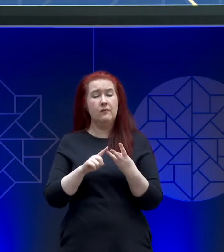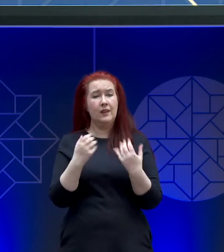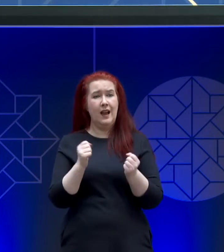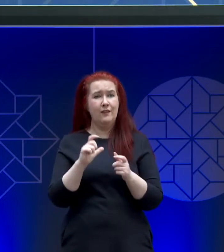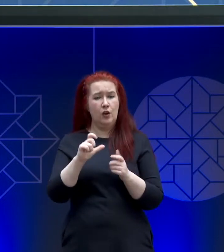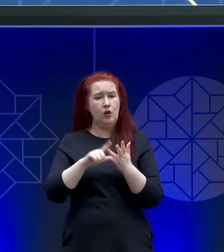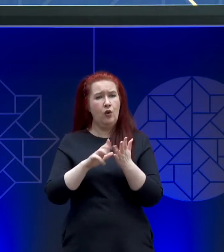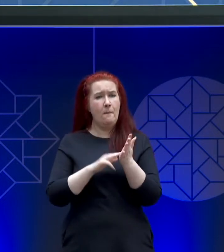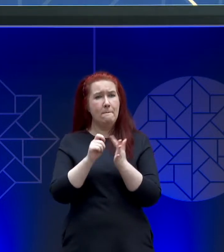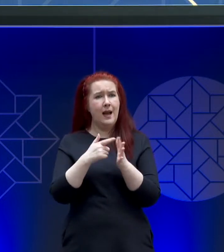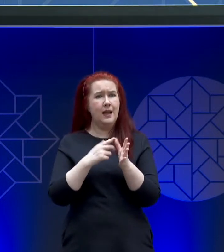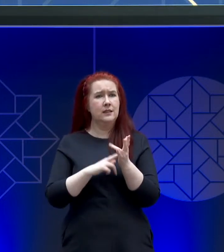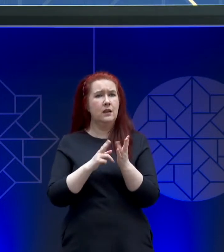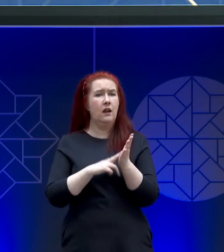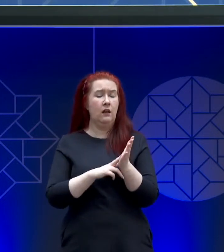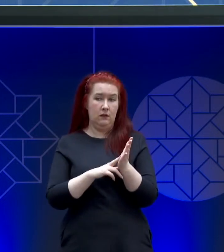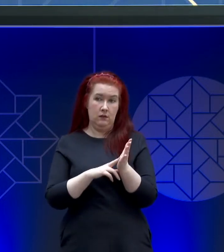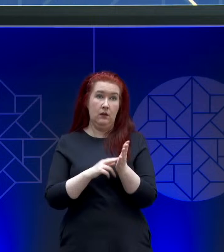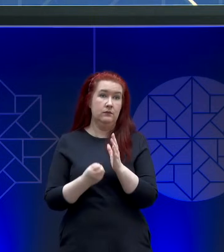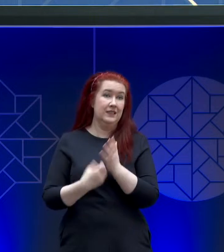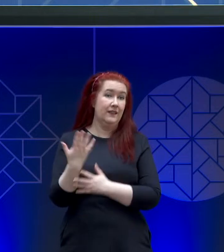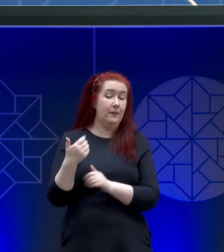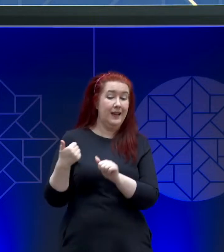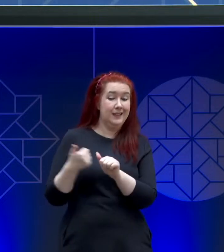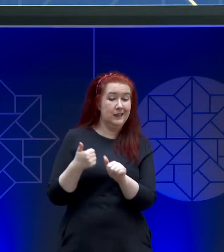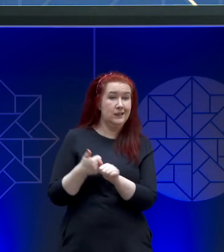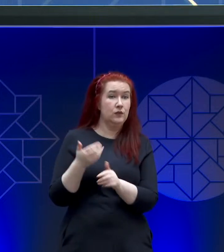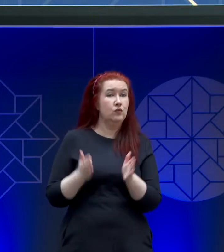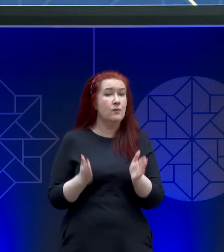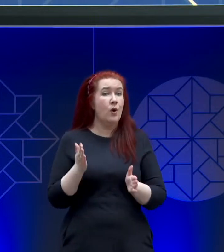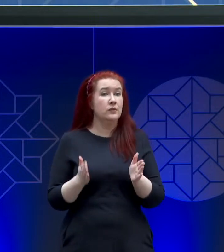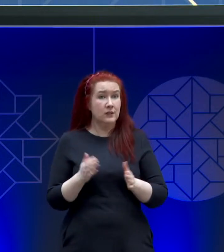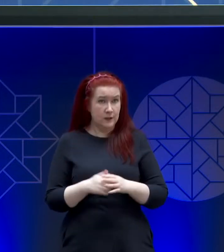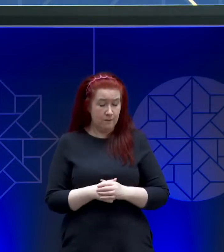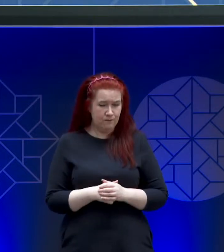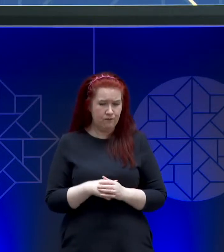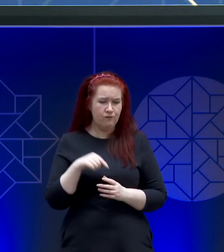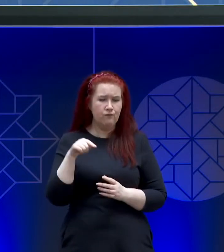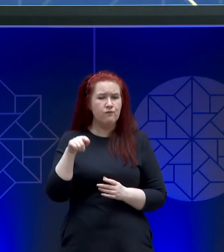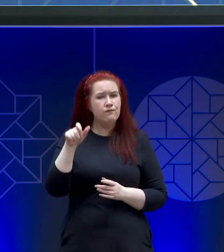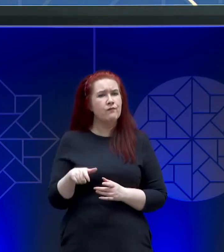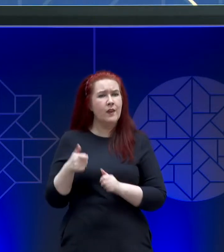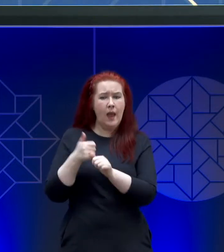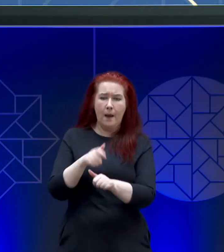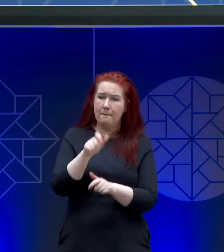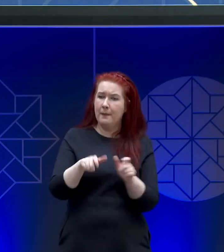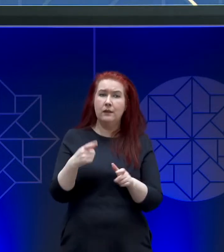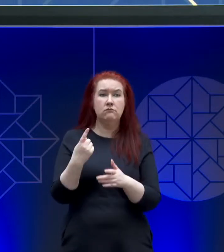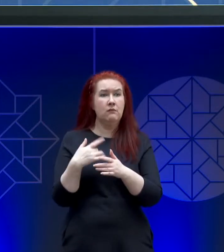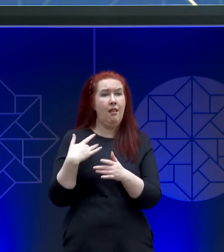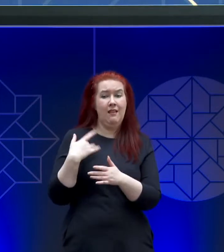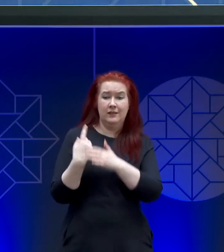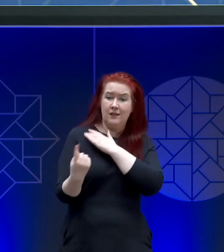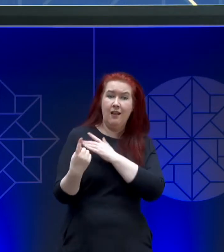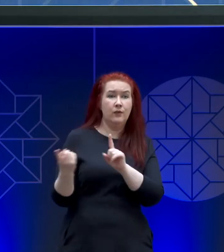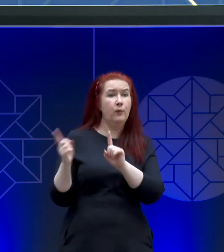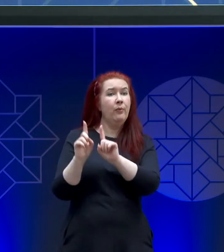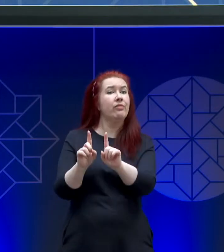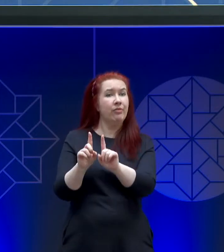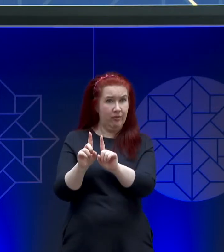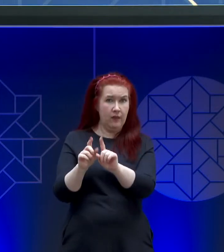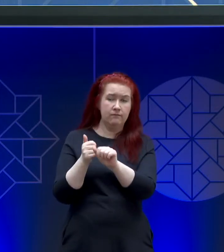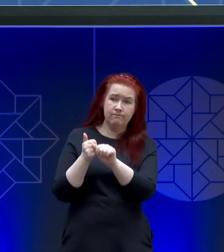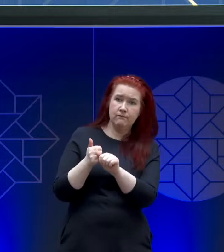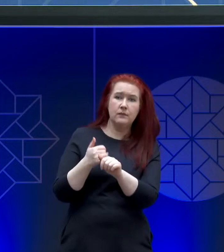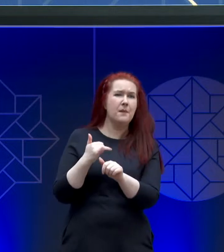have been developing an assistant robot that helps people who are living on their own to have some companionship, maybe not in a